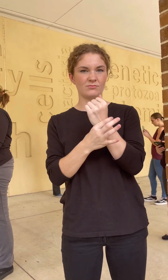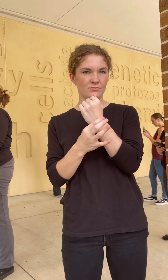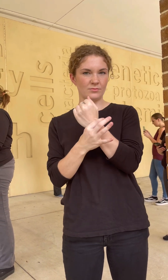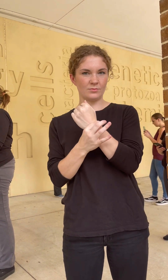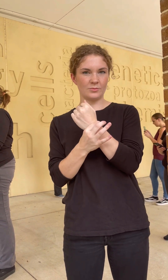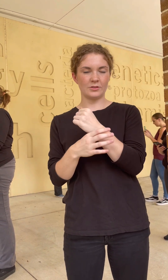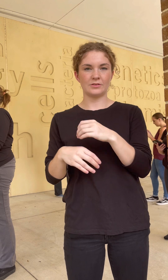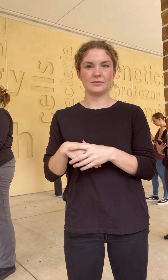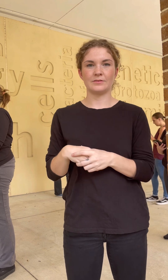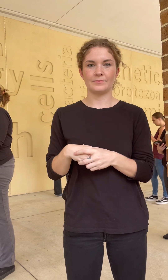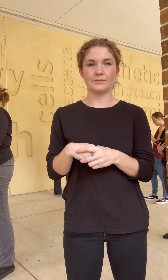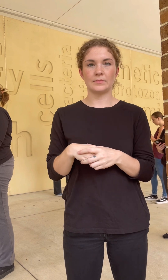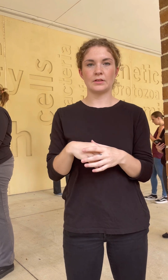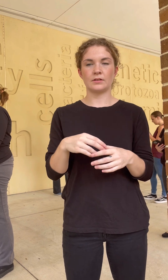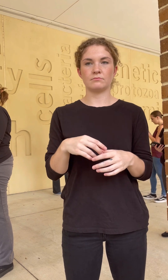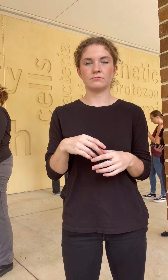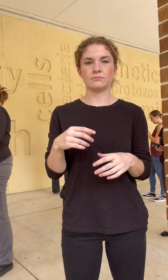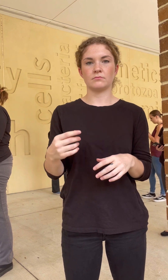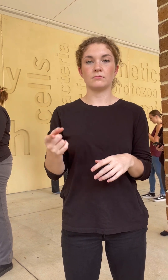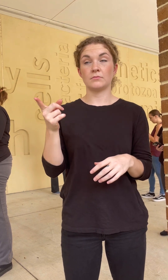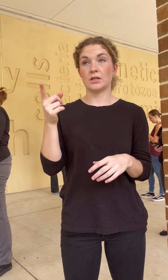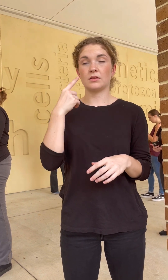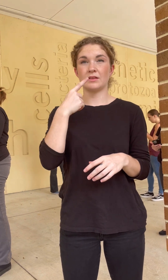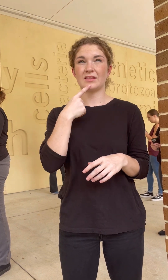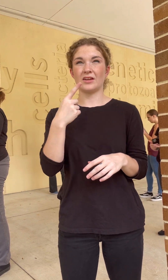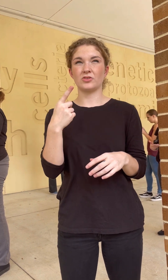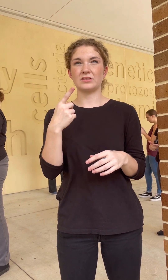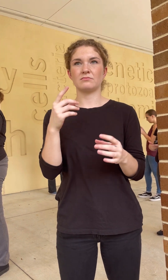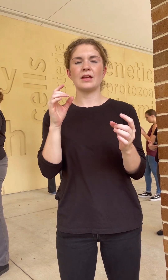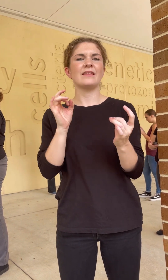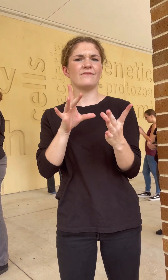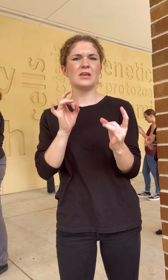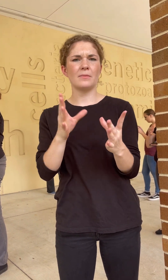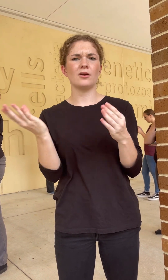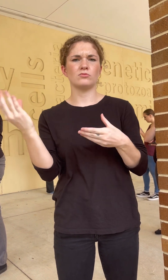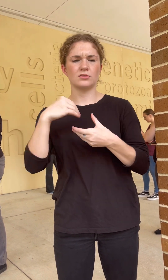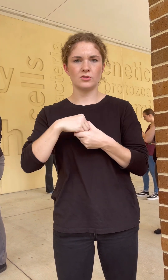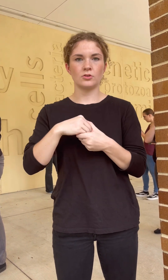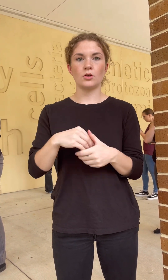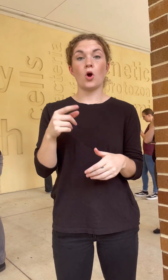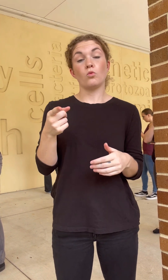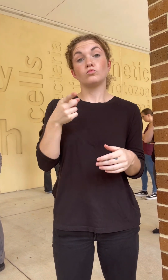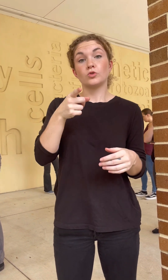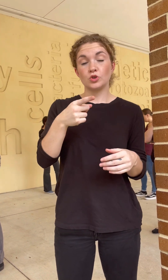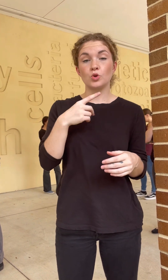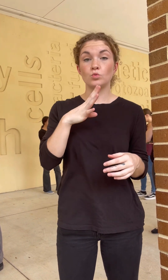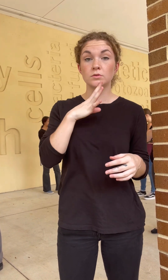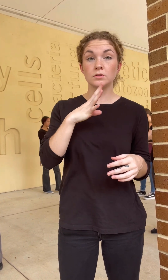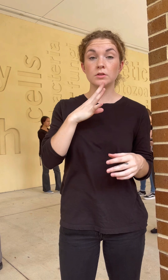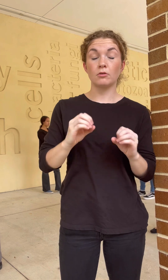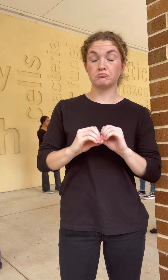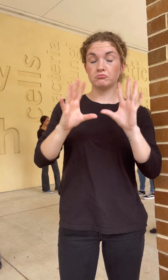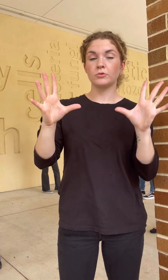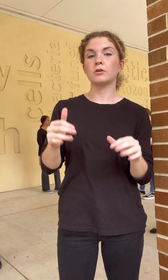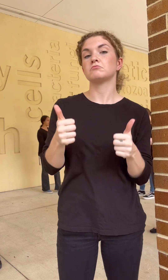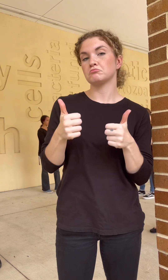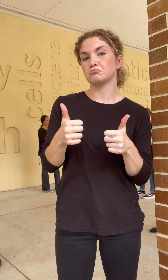information is very good, you talk very clearly, your hands and your bracelets are very distracted. So that's some of the feedback they would give you. For